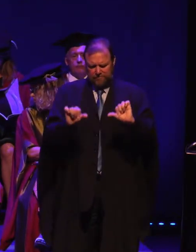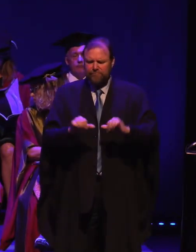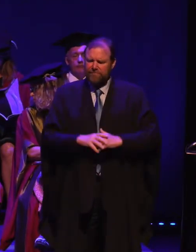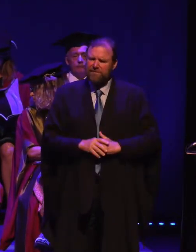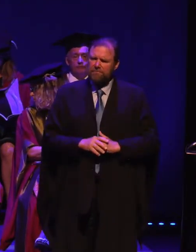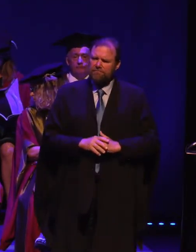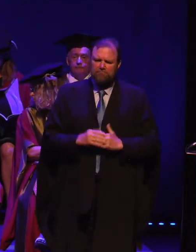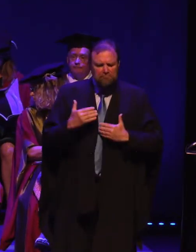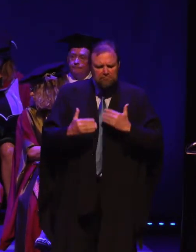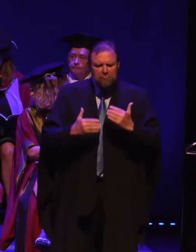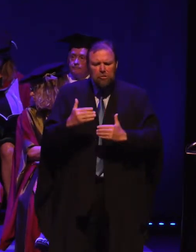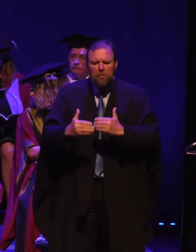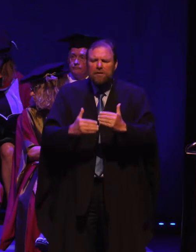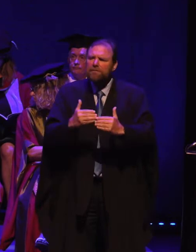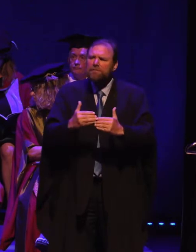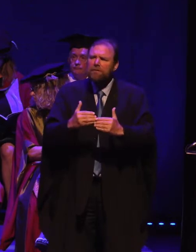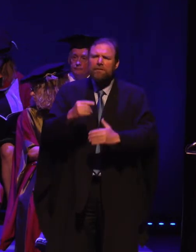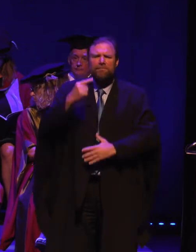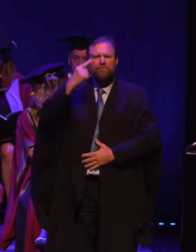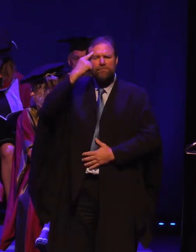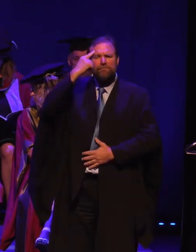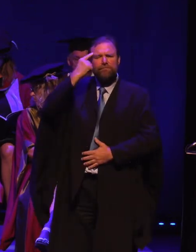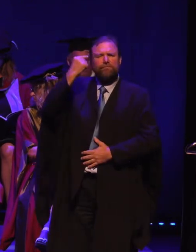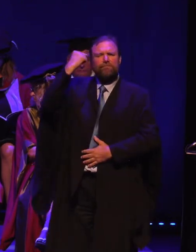our values of creativity,